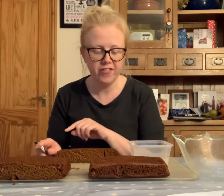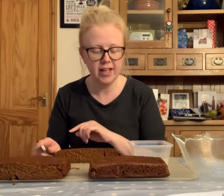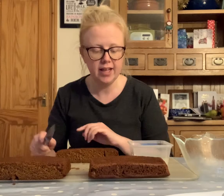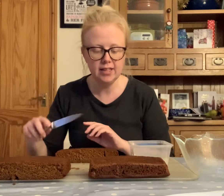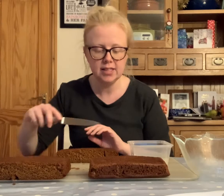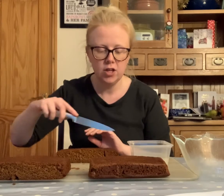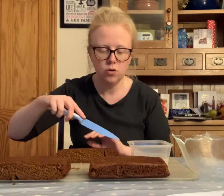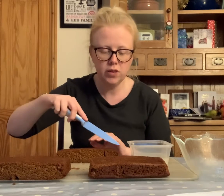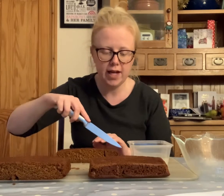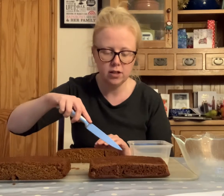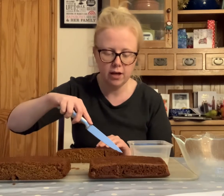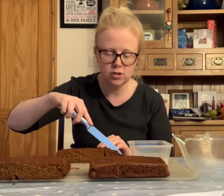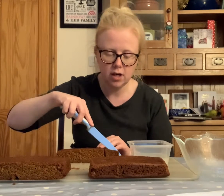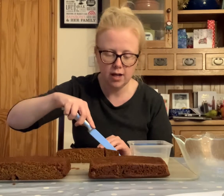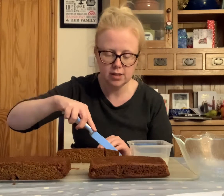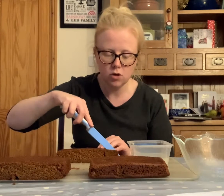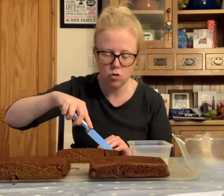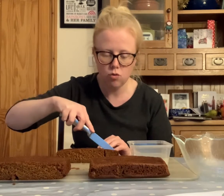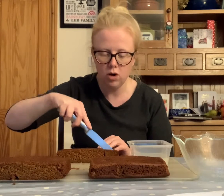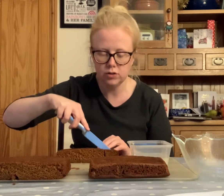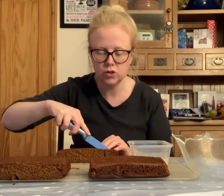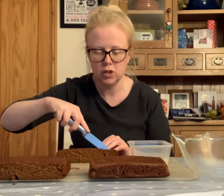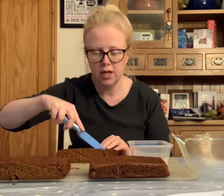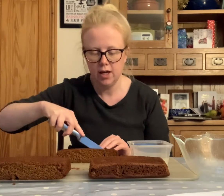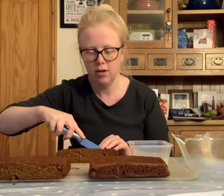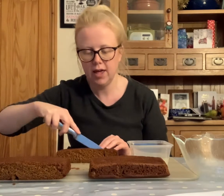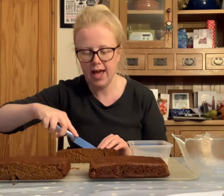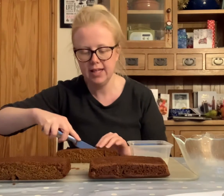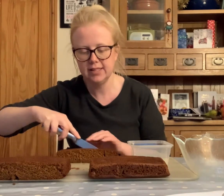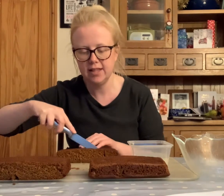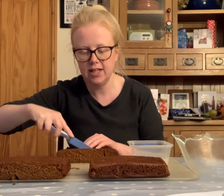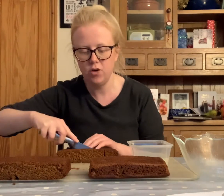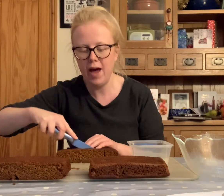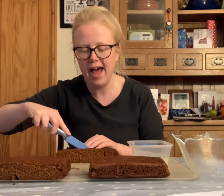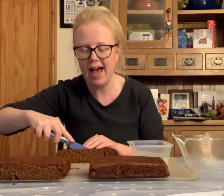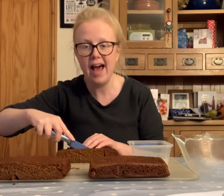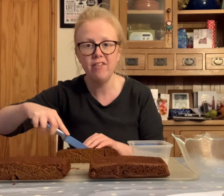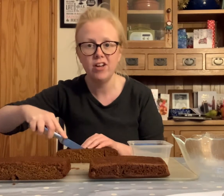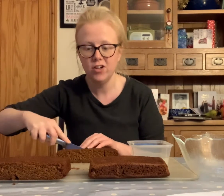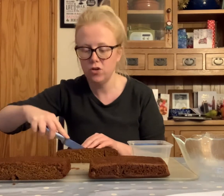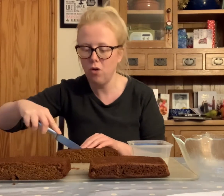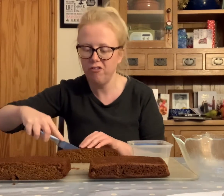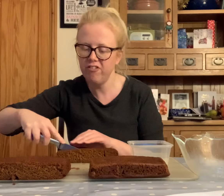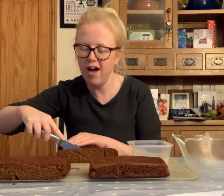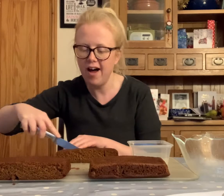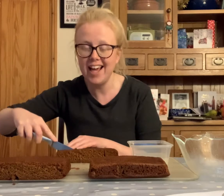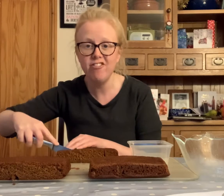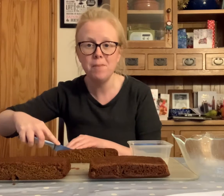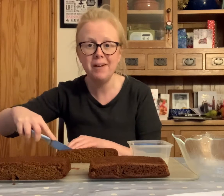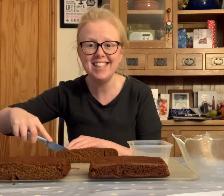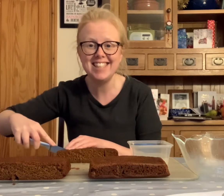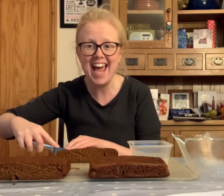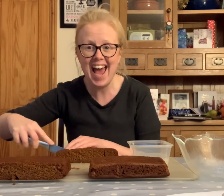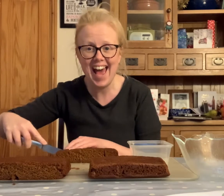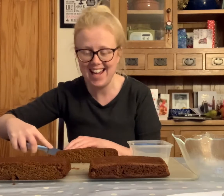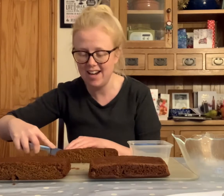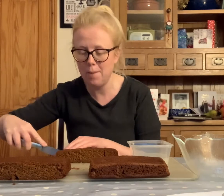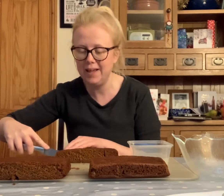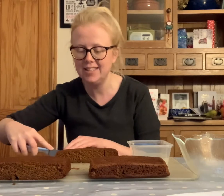fingers, you're then going to cut across, okay, so that you have not 5, but 10 pieces